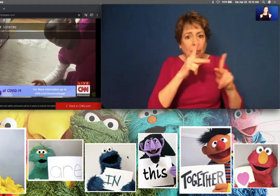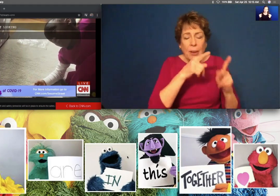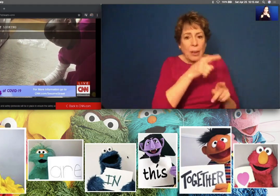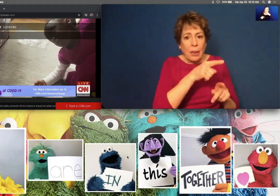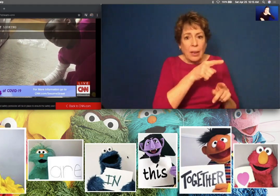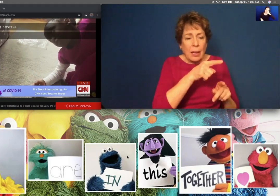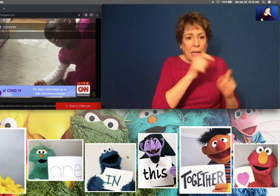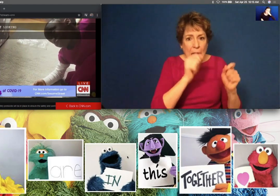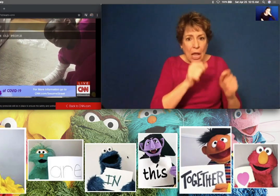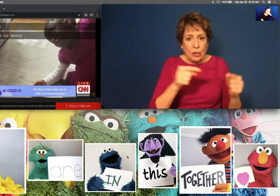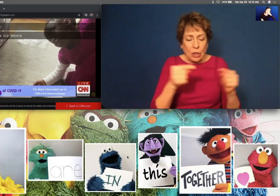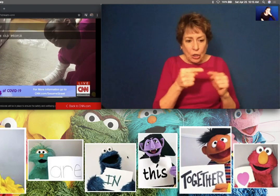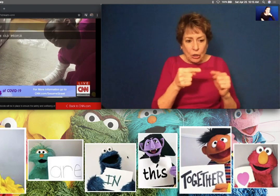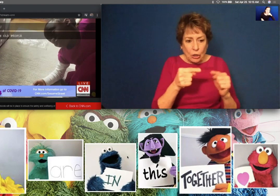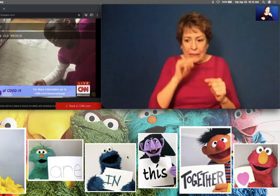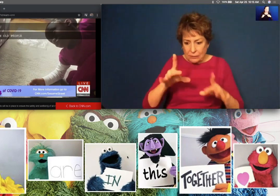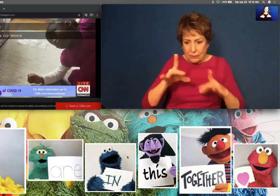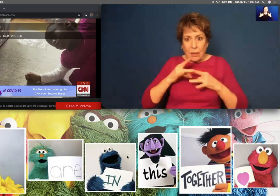people.